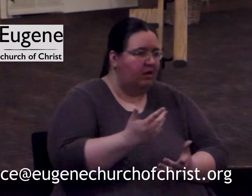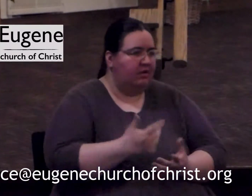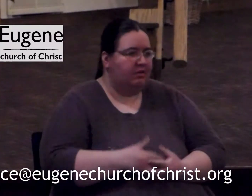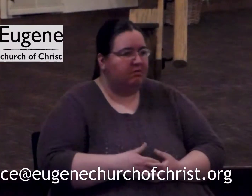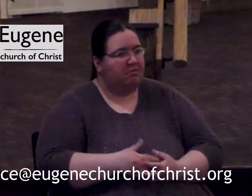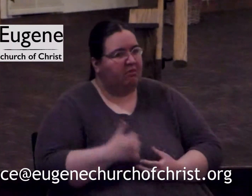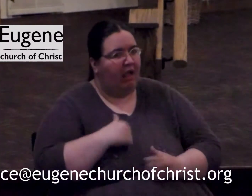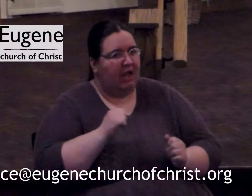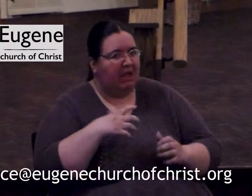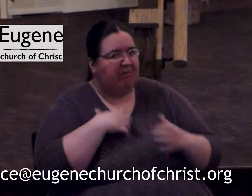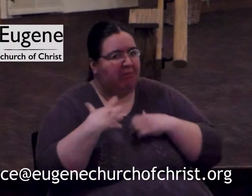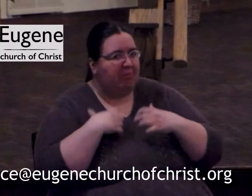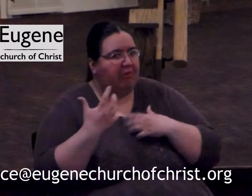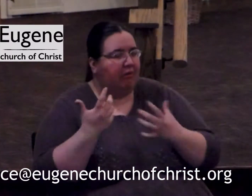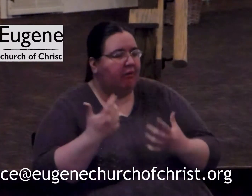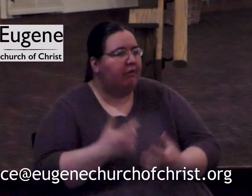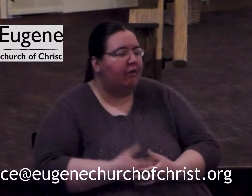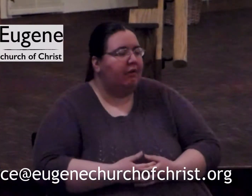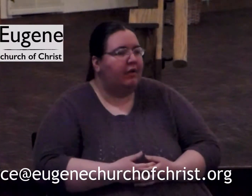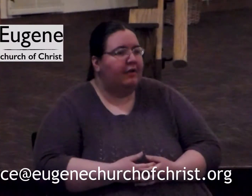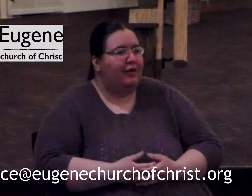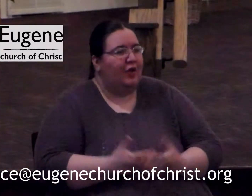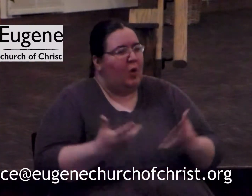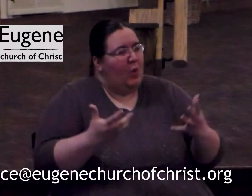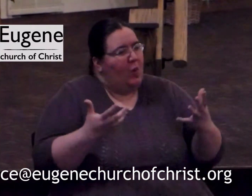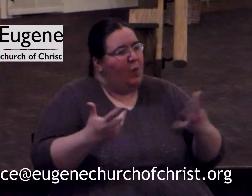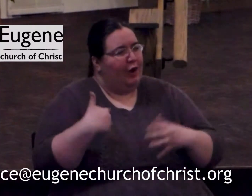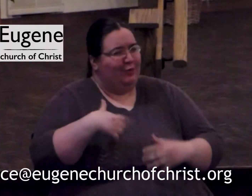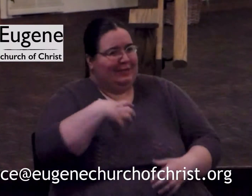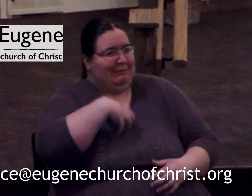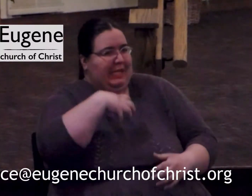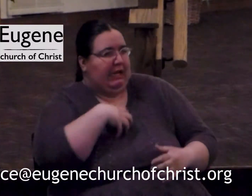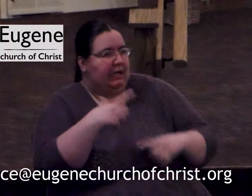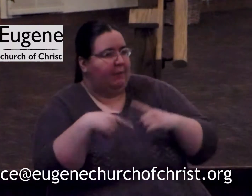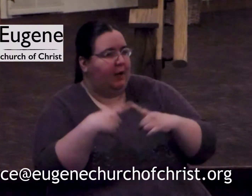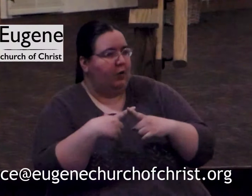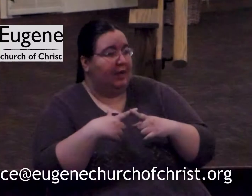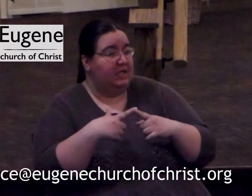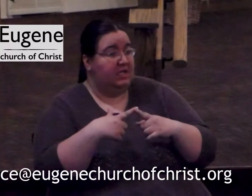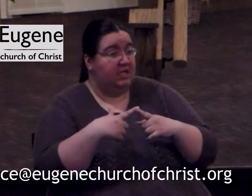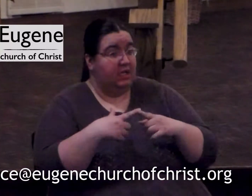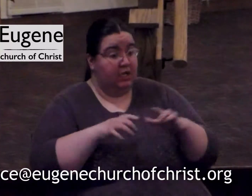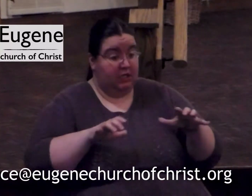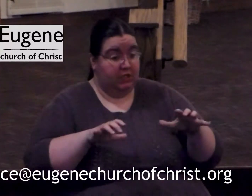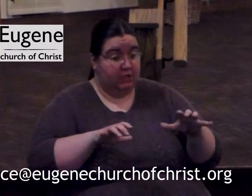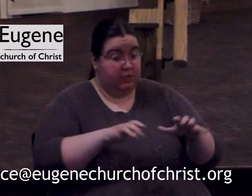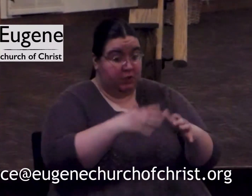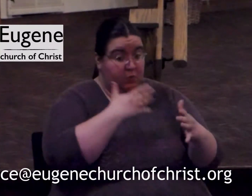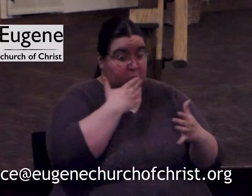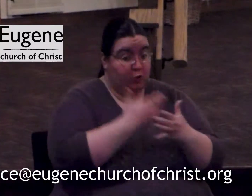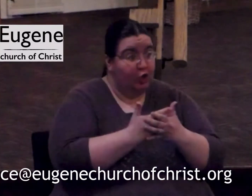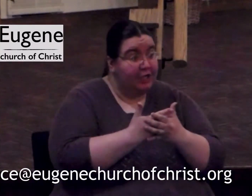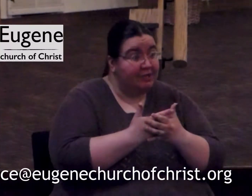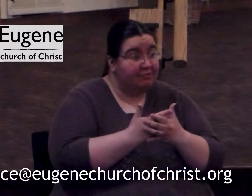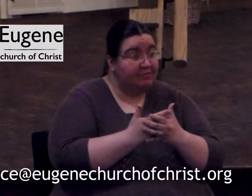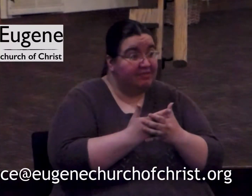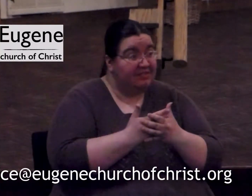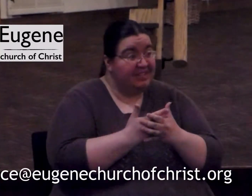What are we grumbling about? And what good is it doing us? Maybe is the better question we should ask. Is our grumbling supposed to lead to something, or do we just like to